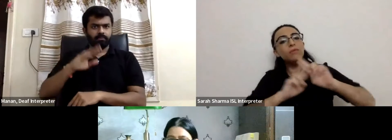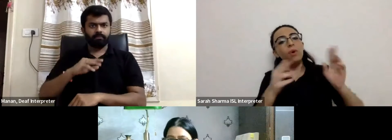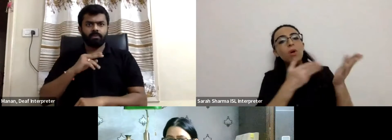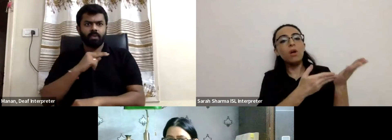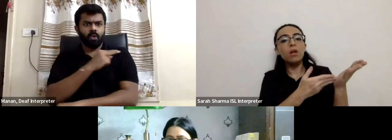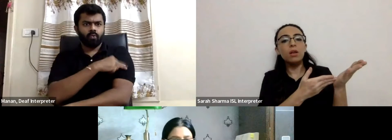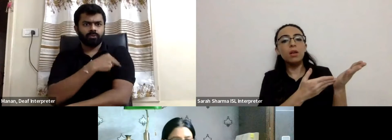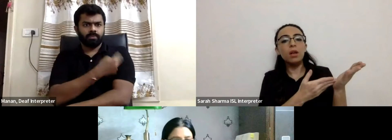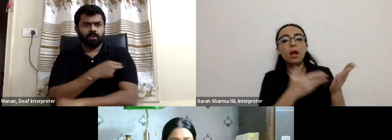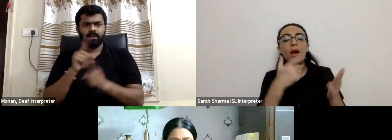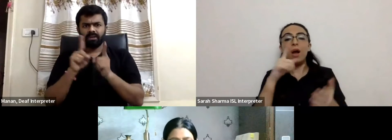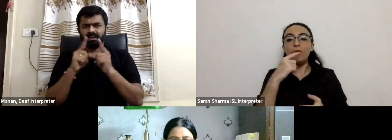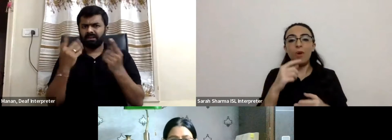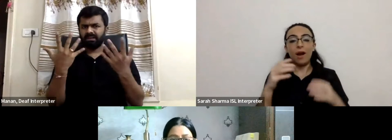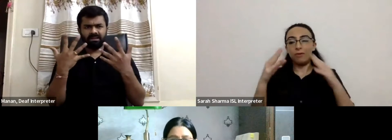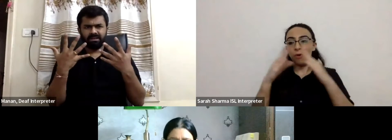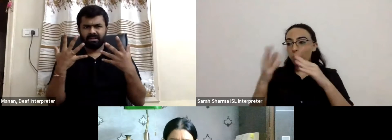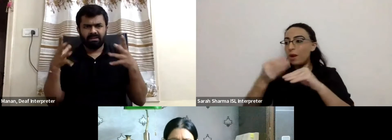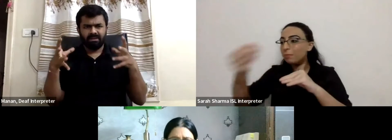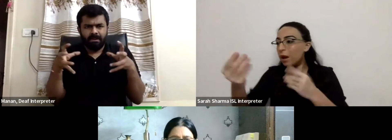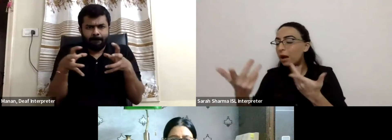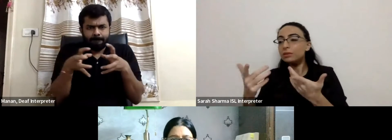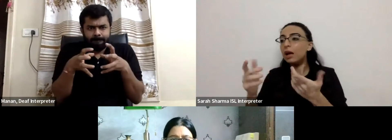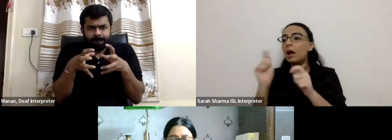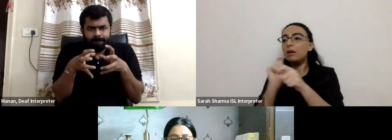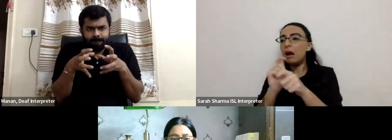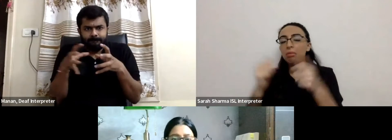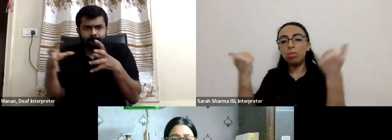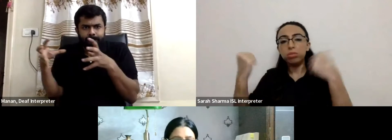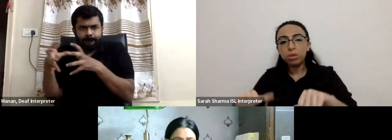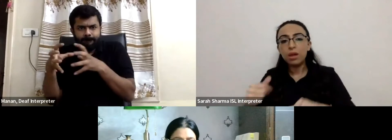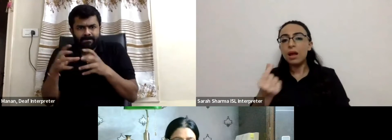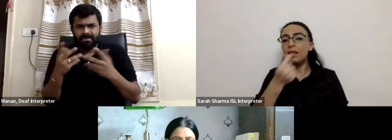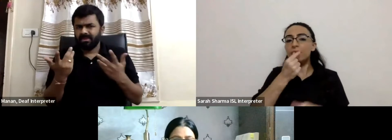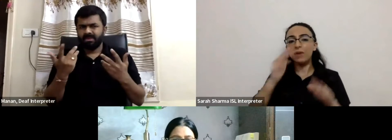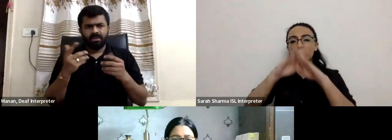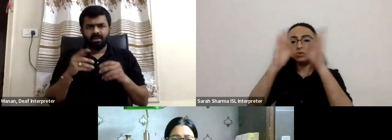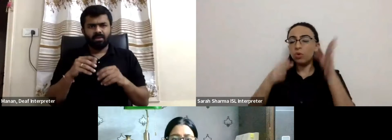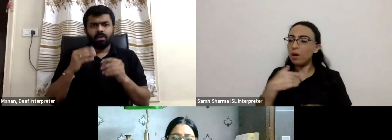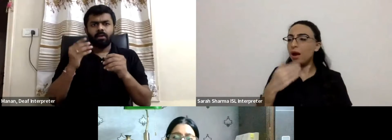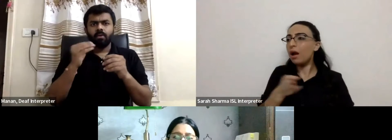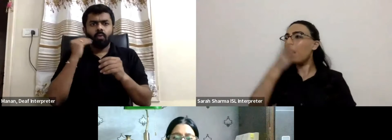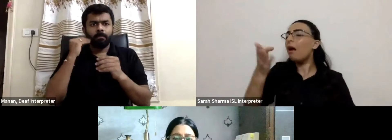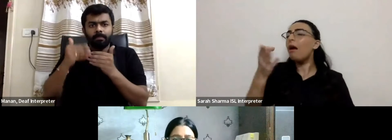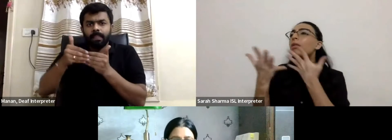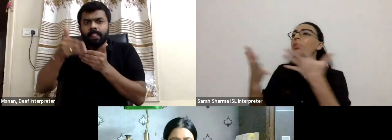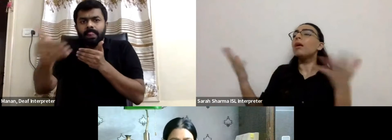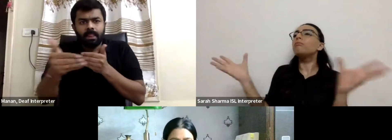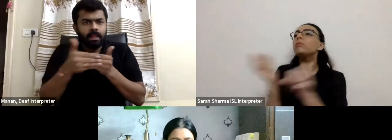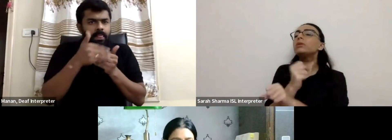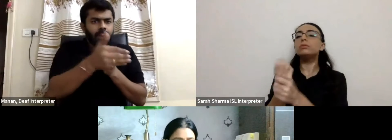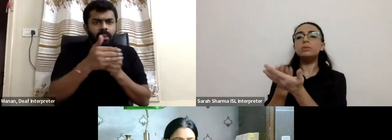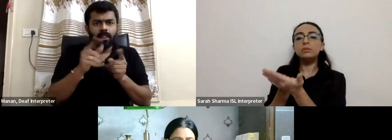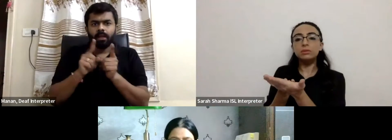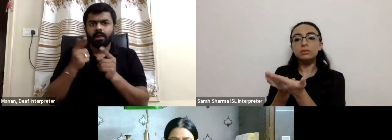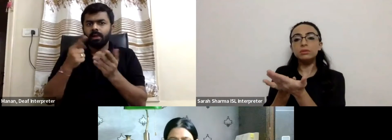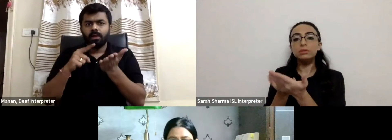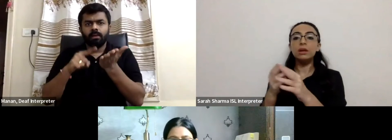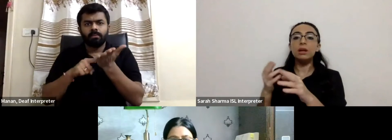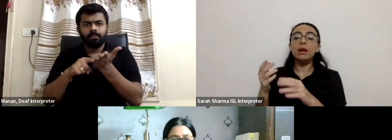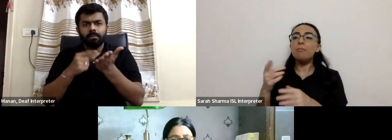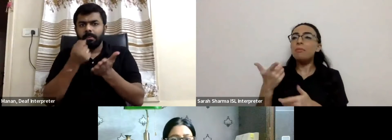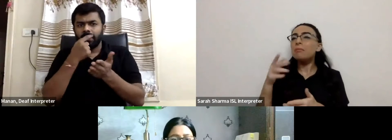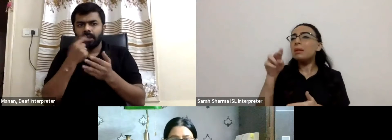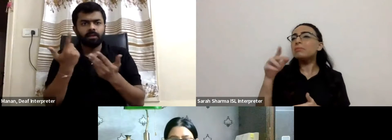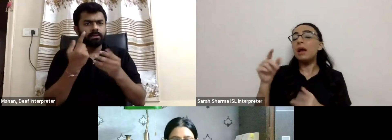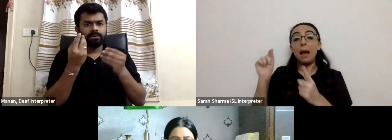were non-functional, not effective. Dispensaries were there, but they were inadequate. And factory was flourishing.